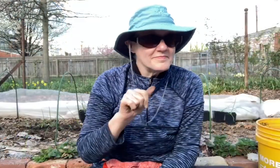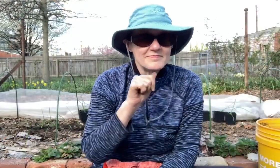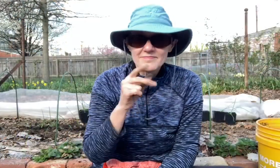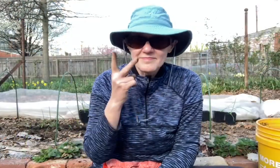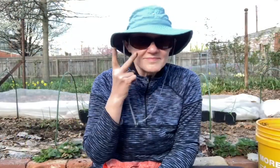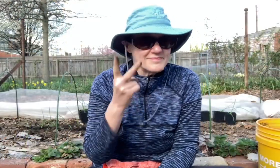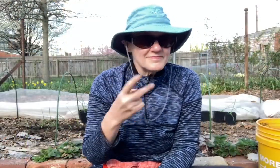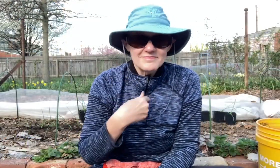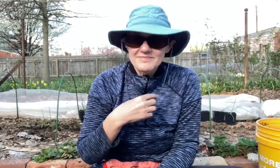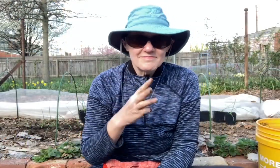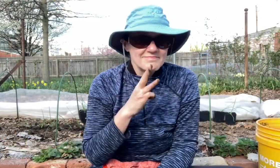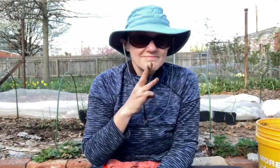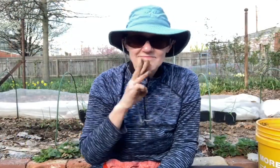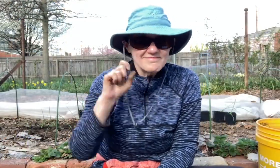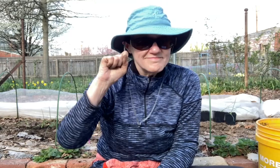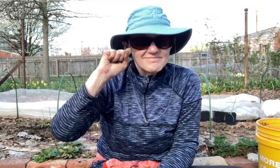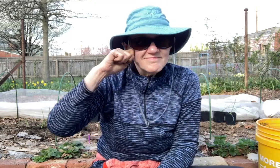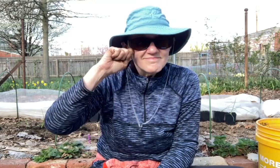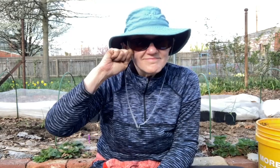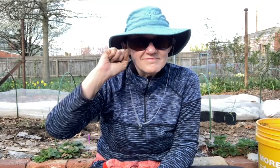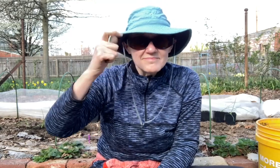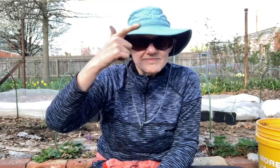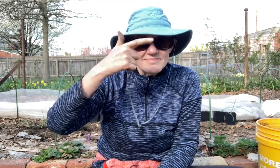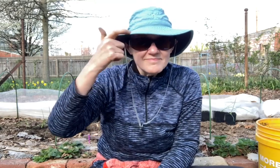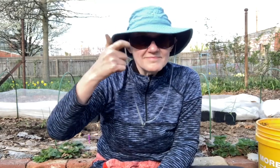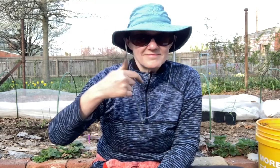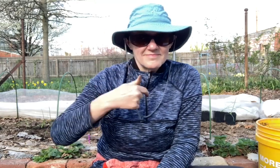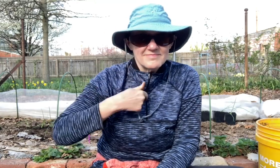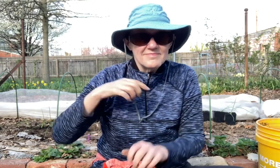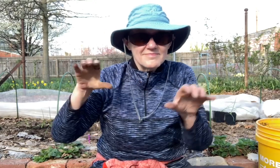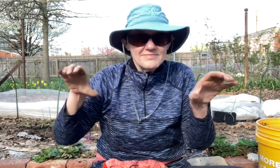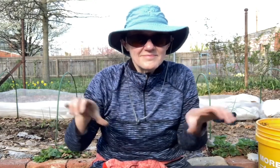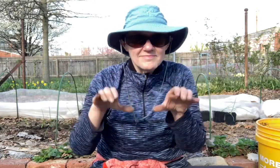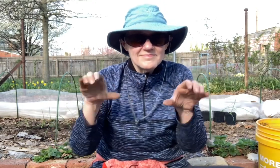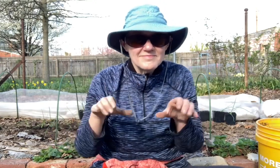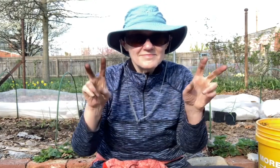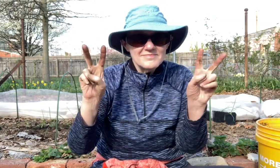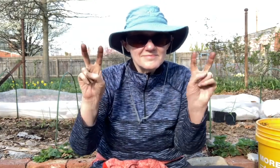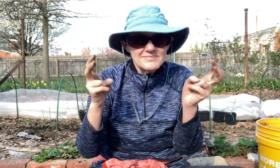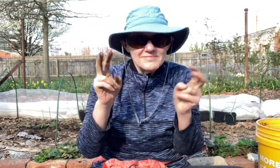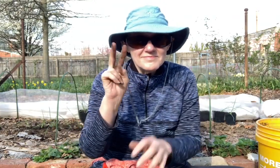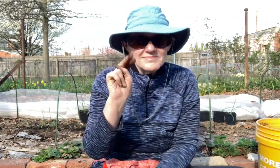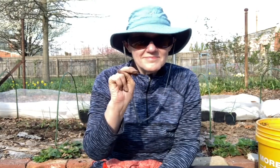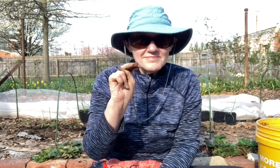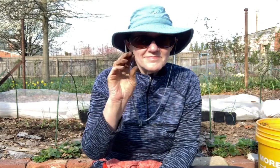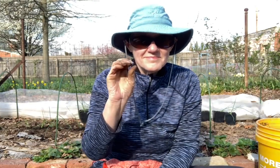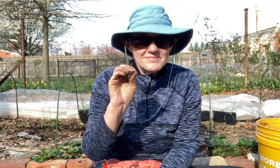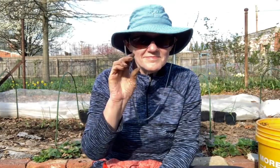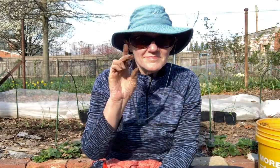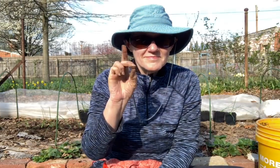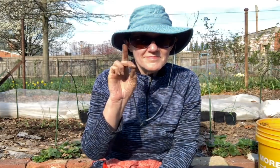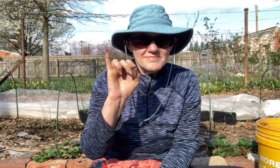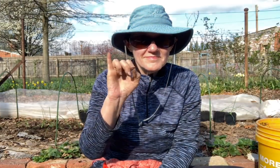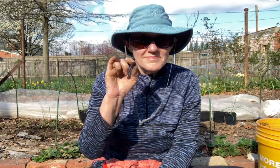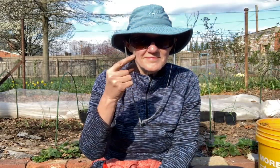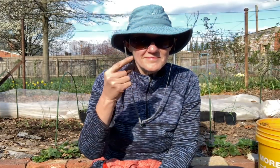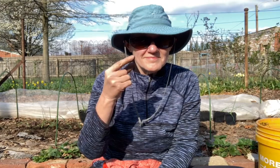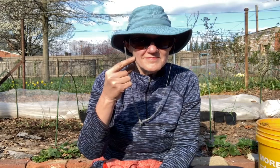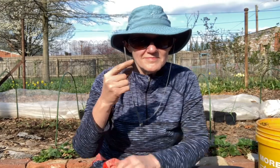Now, if you come back, you're not going to see me water because I do a no-dig